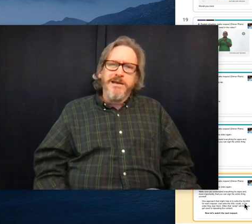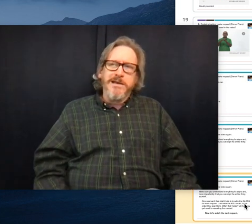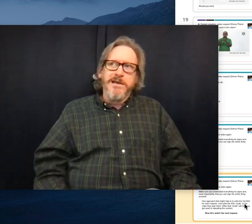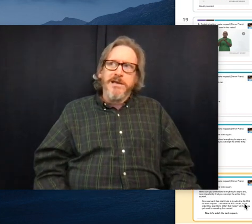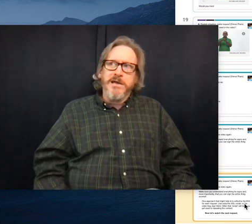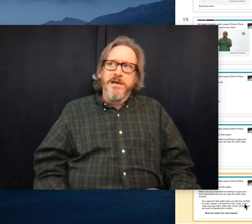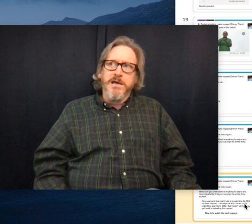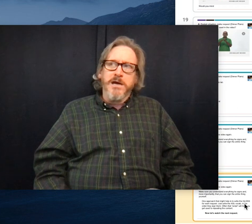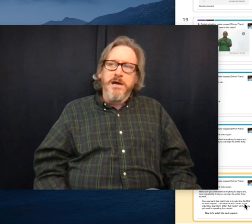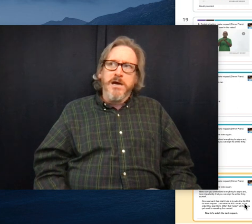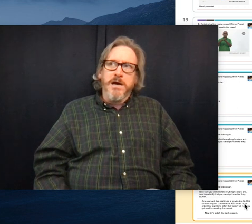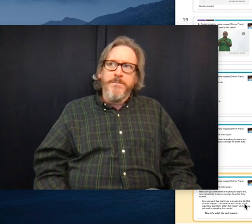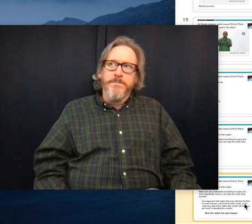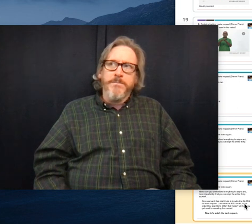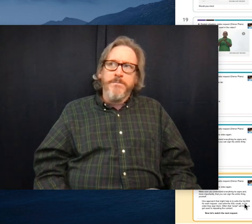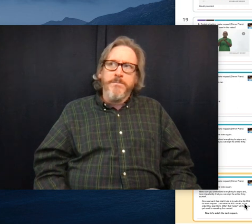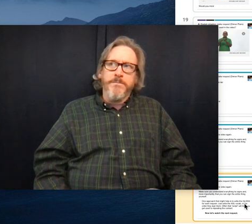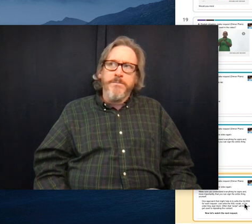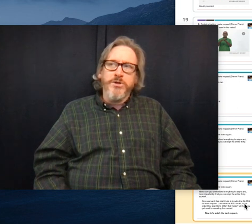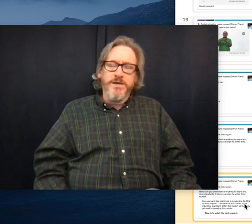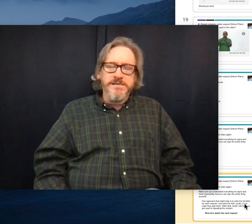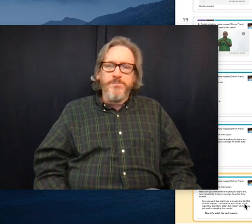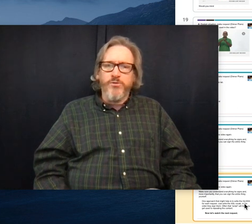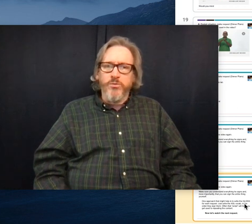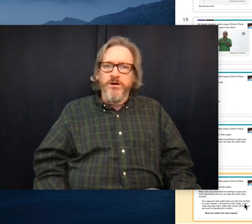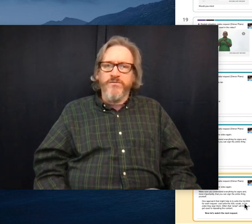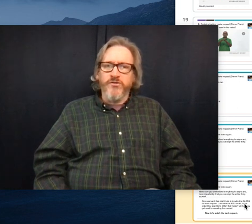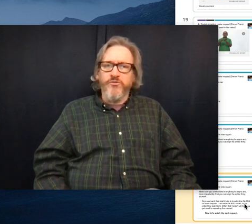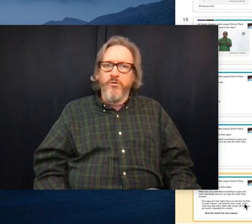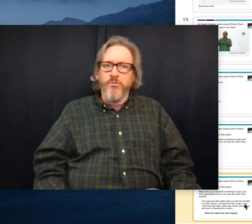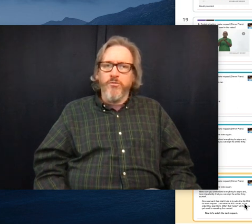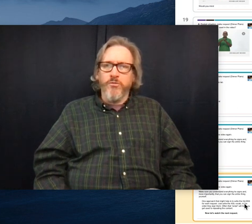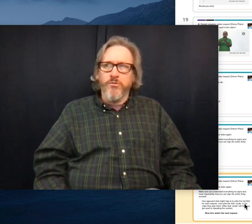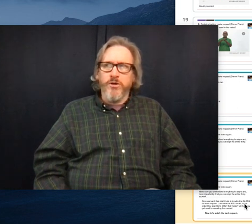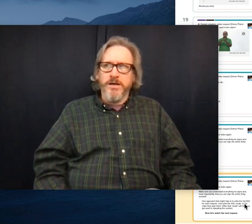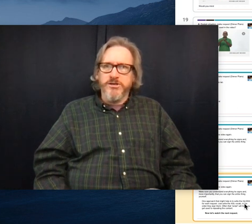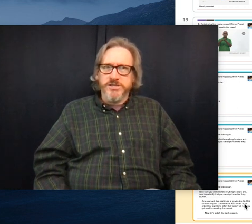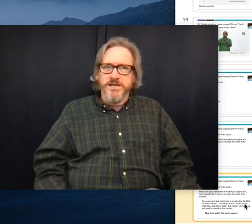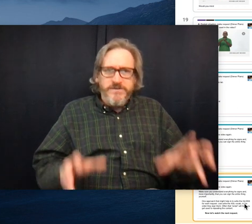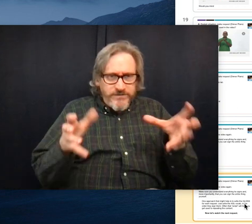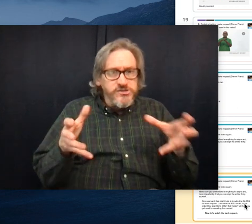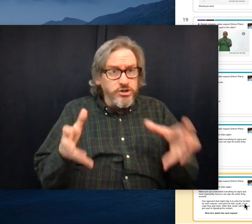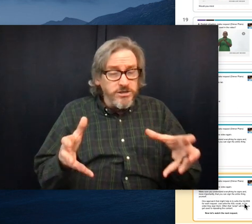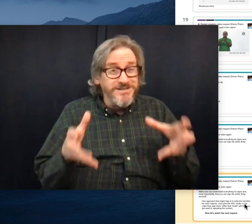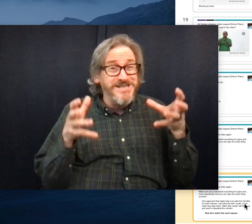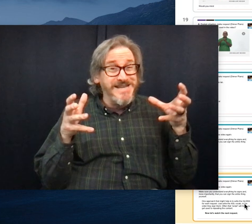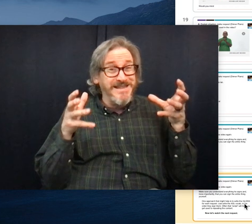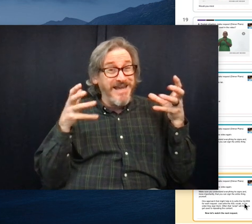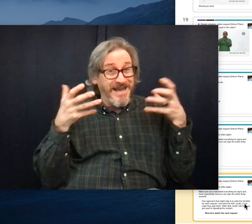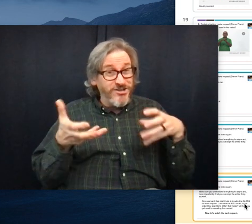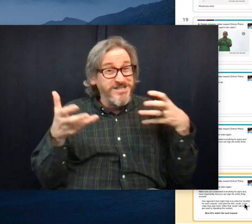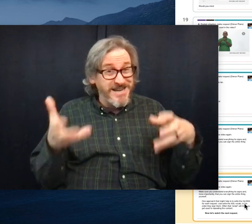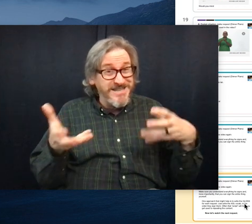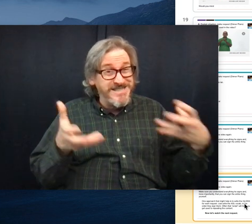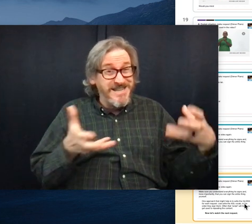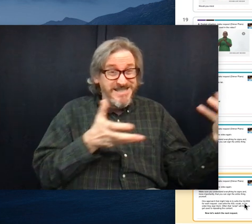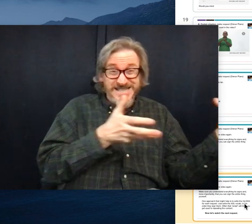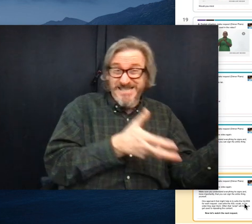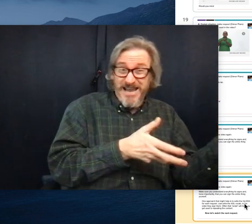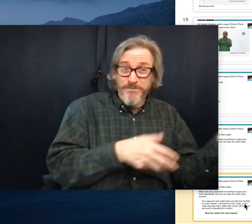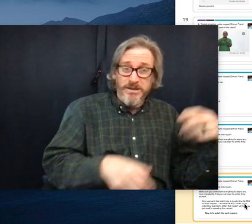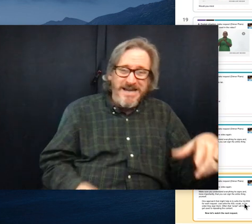then um, you'll get to the point where it feels good to say the English sentence